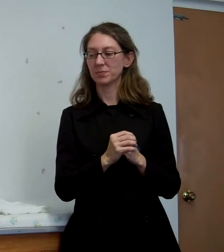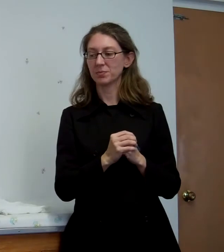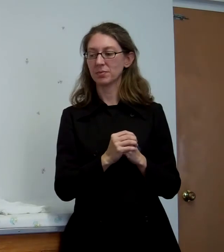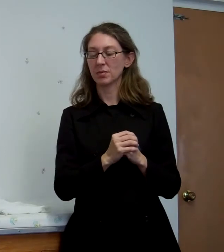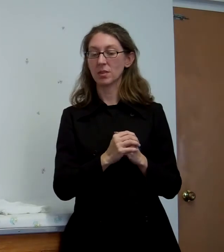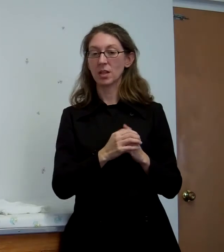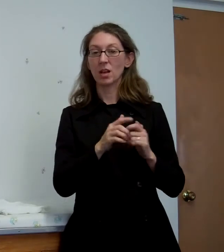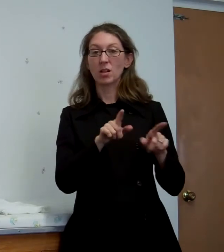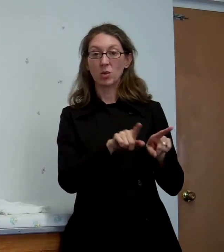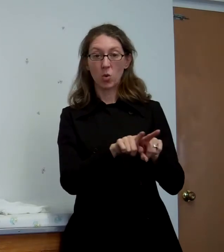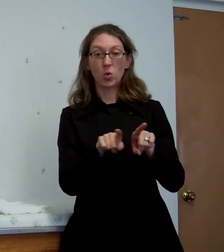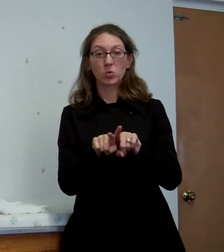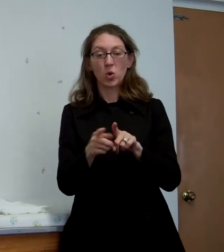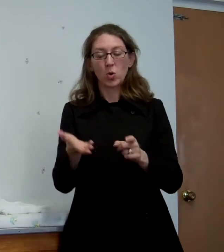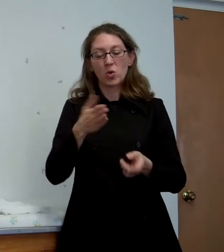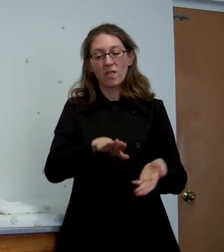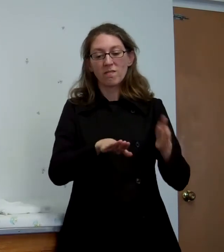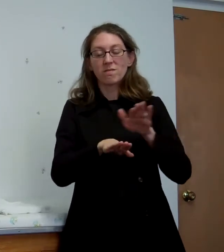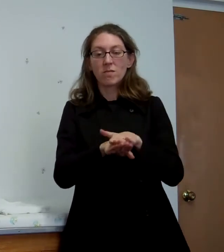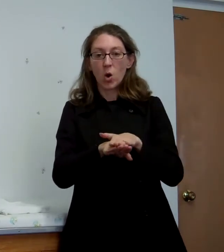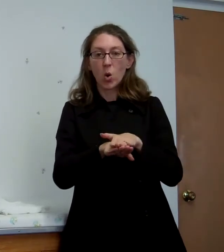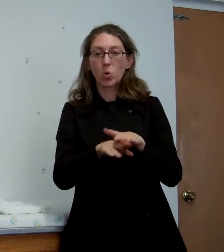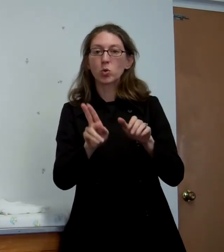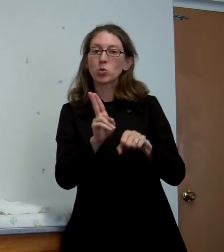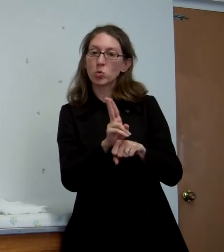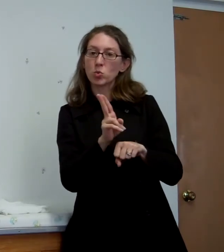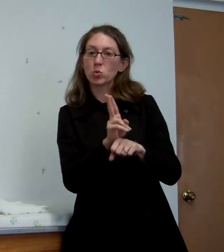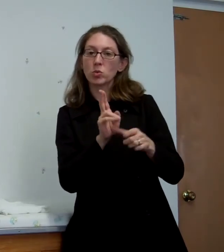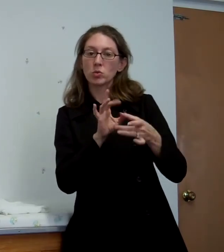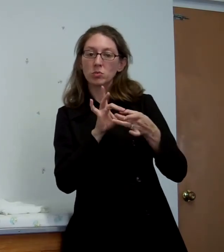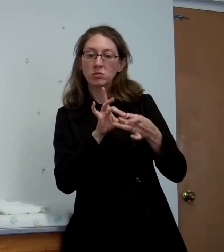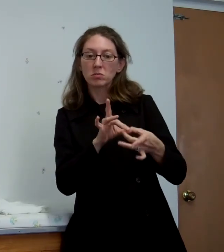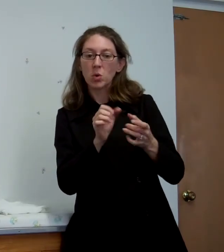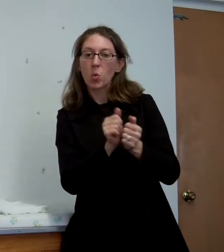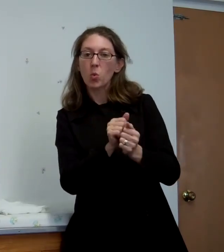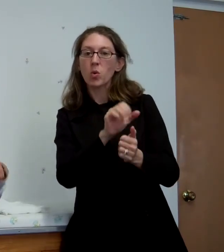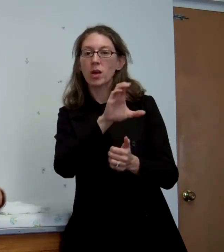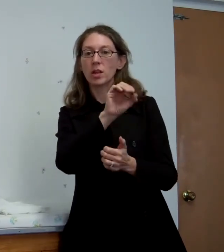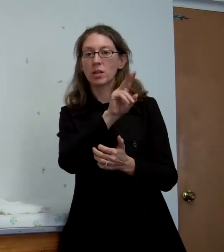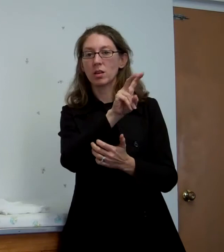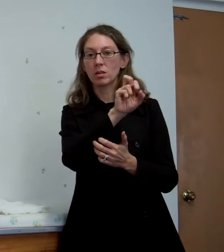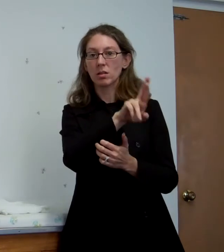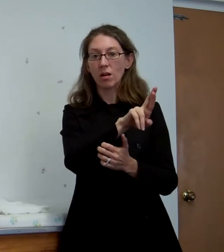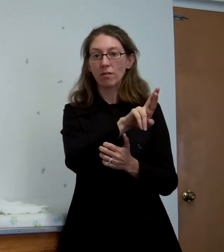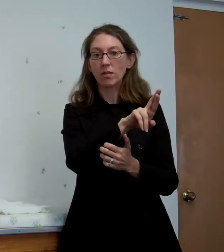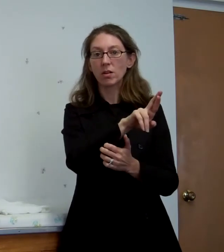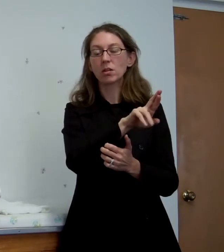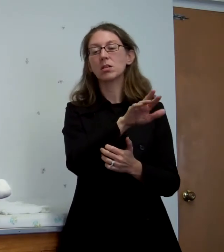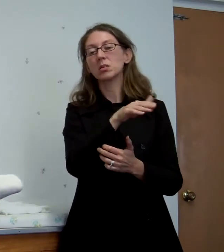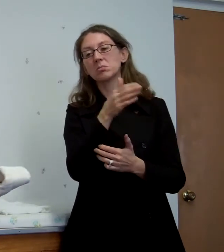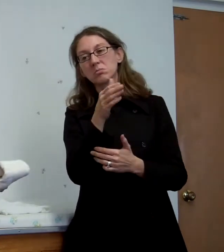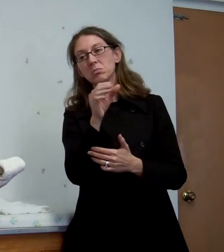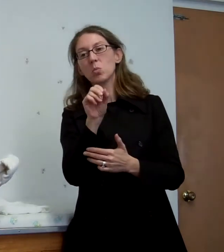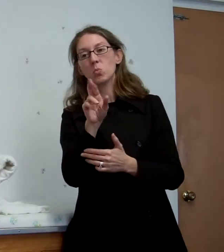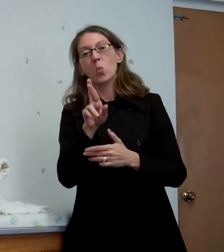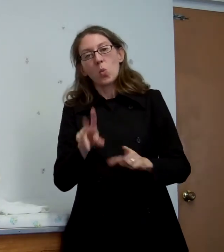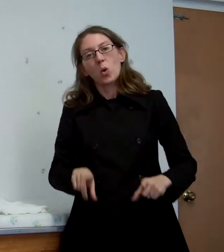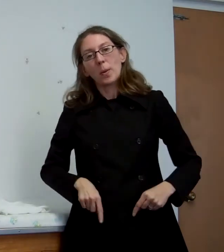These would also be folded into a diaper cover or pinned onto your baby using the diaper pins or a snappy.